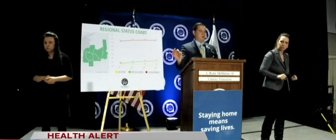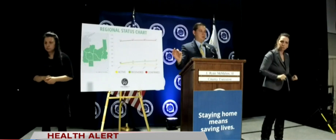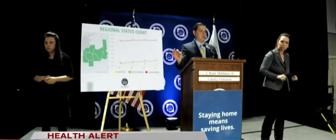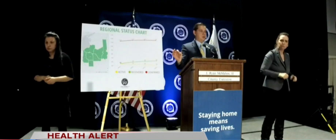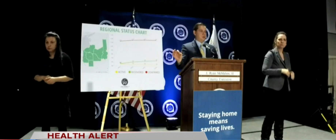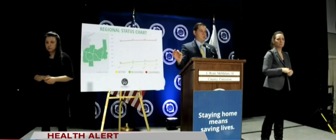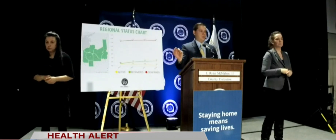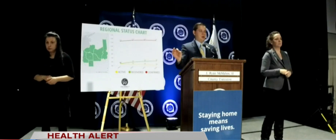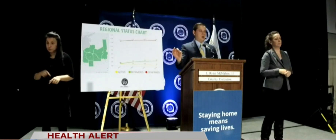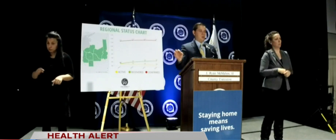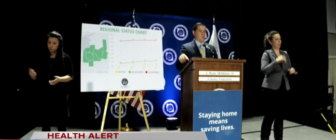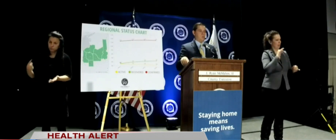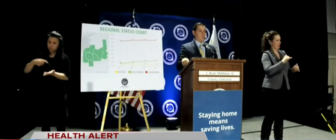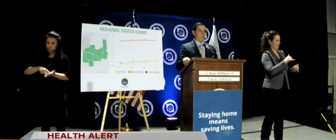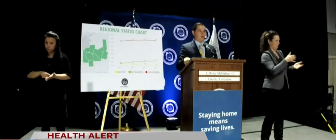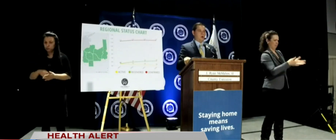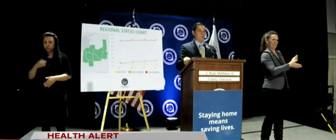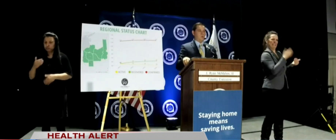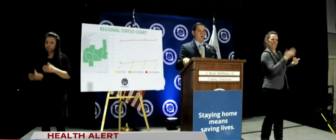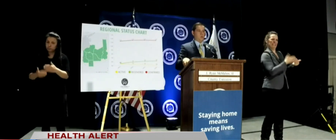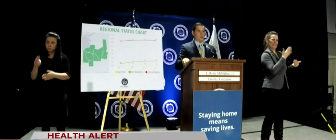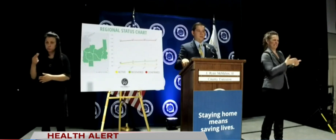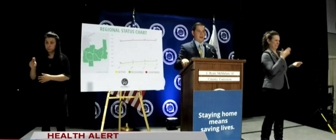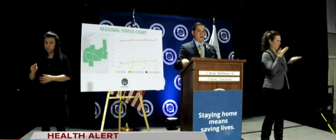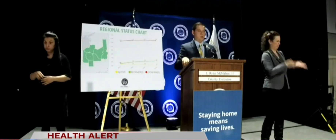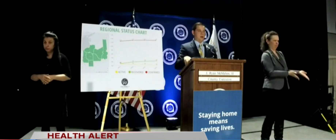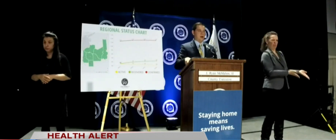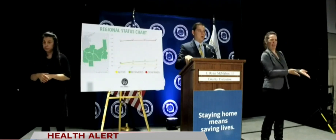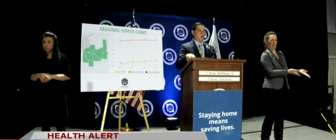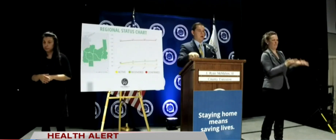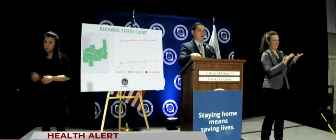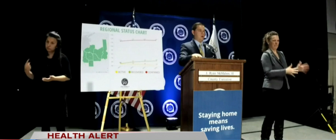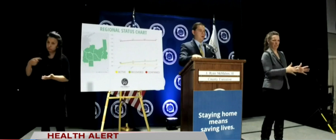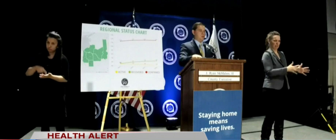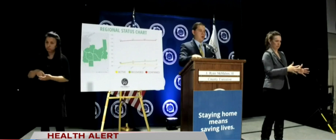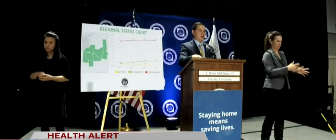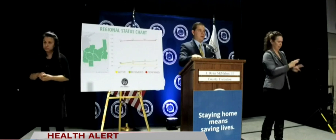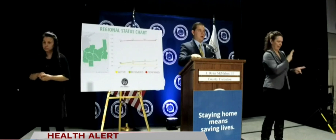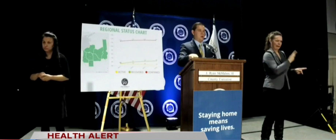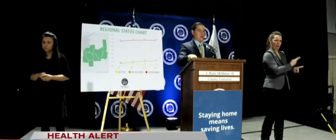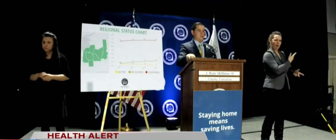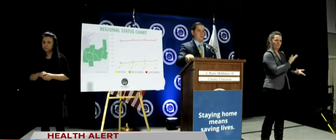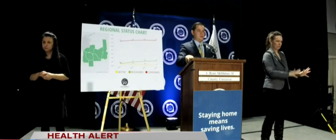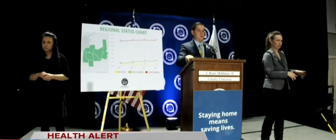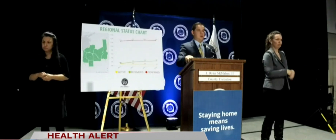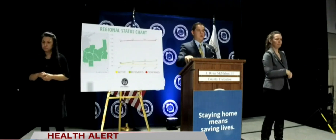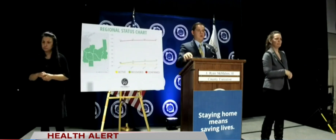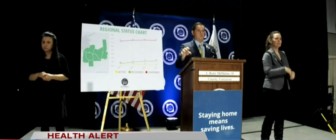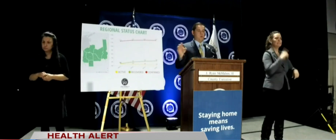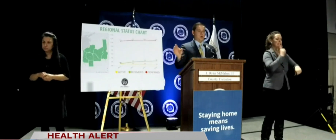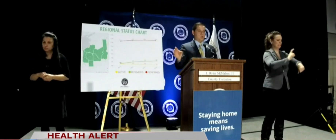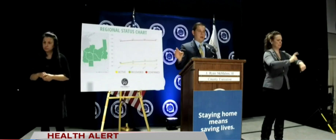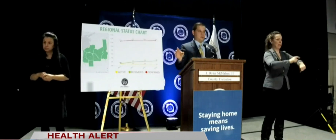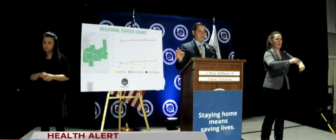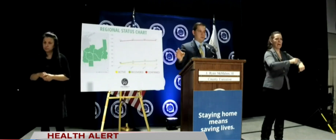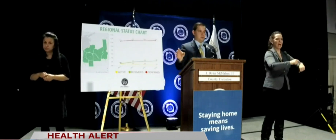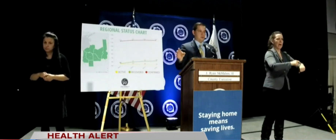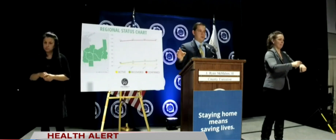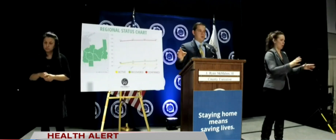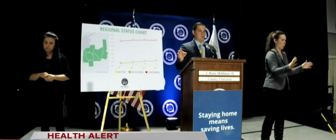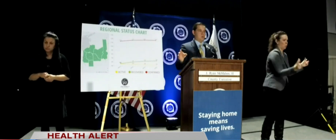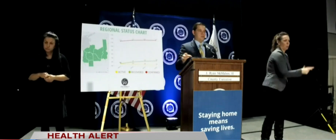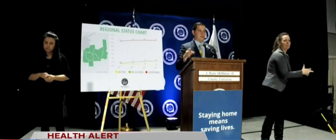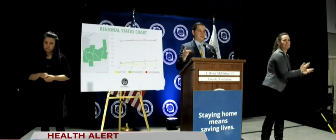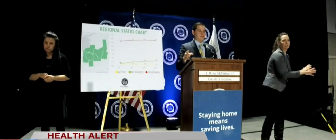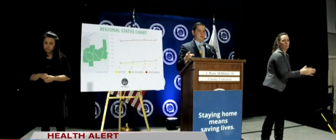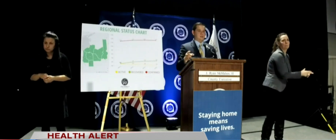of it, we're there. We're in real time right now tracking our cases. We have more capacity